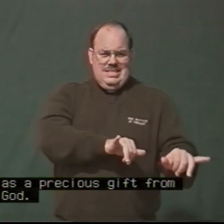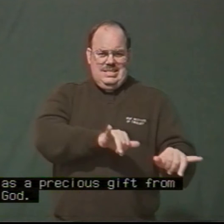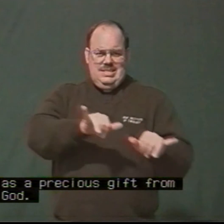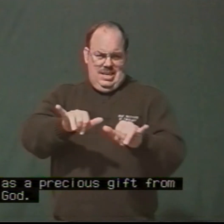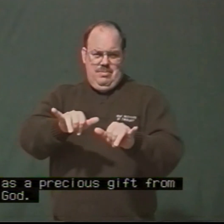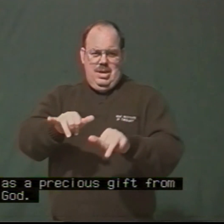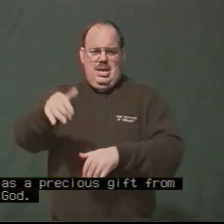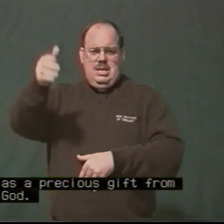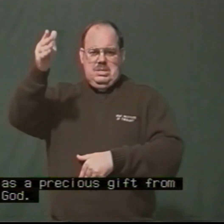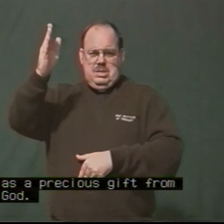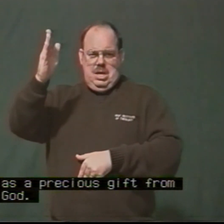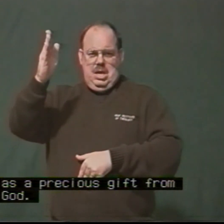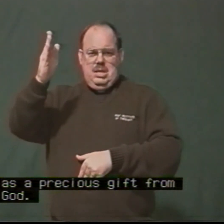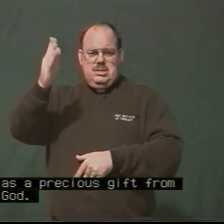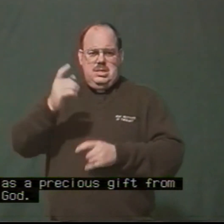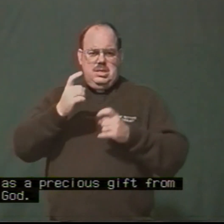as precious gifts from God.